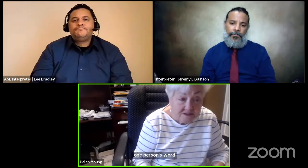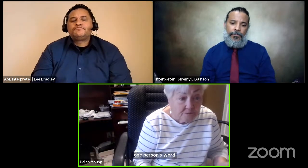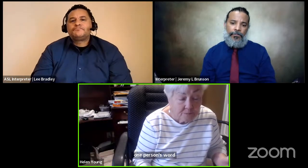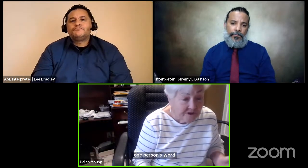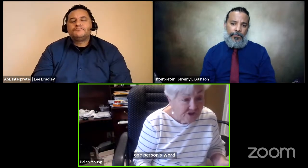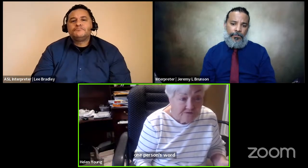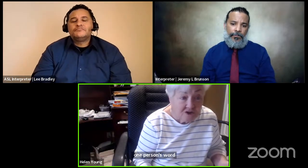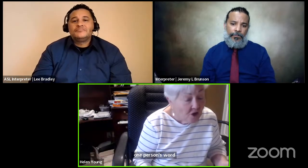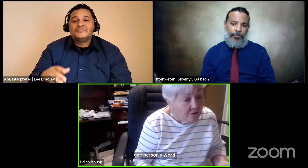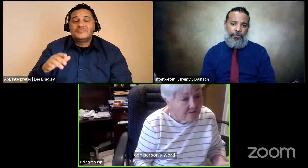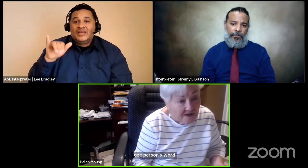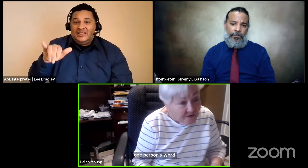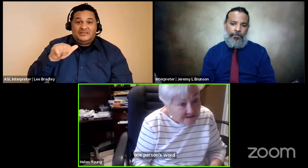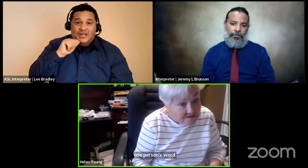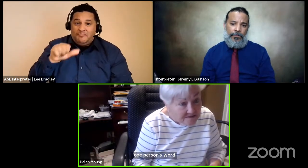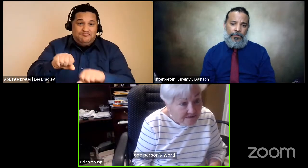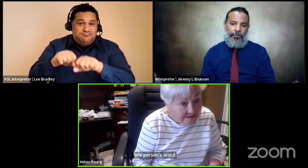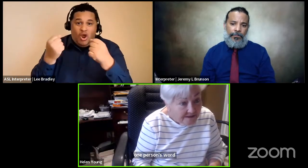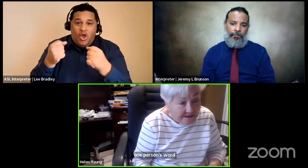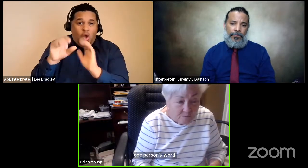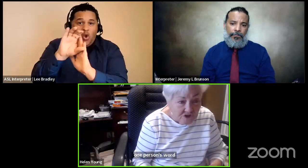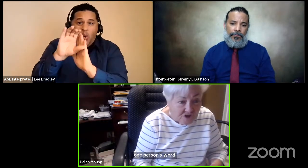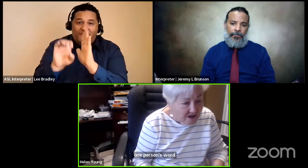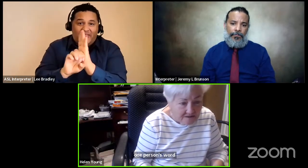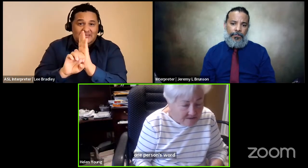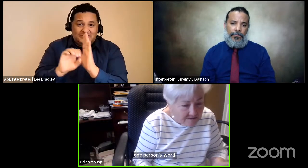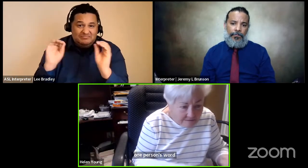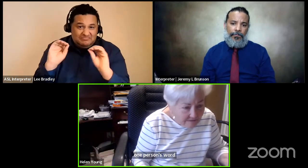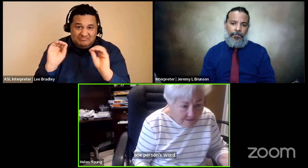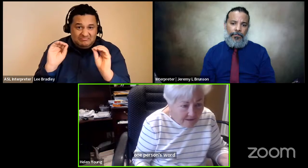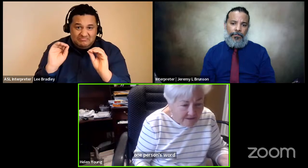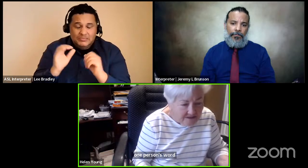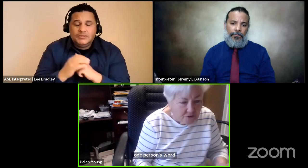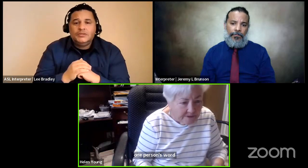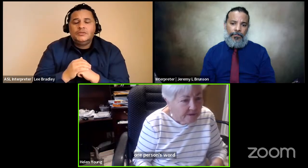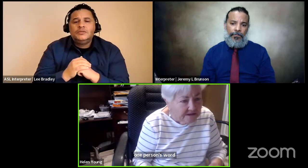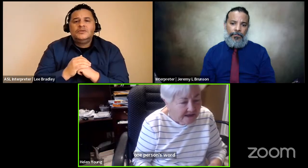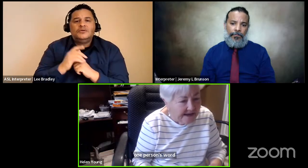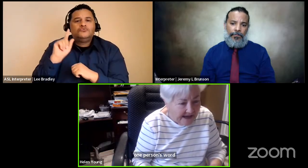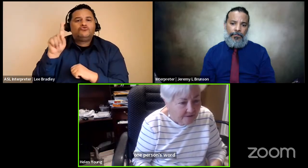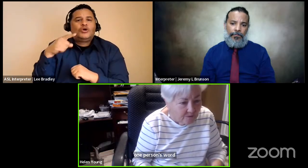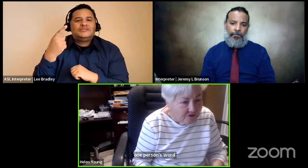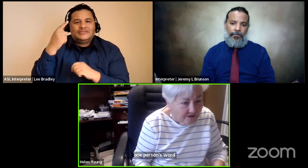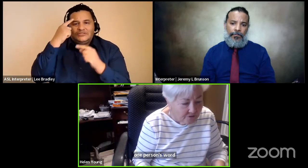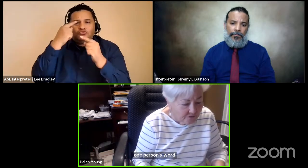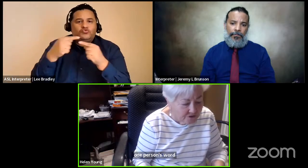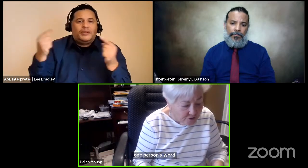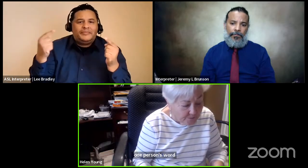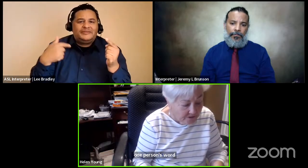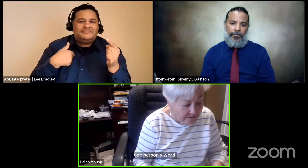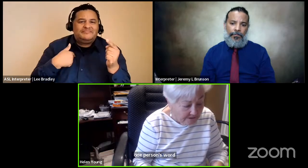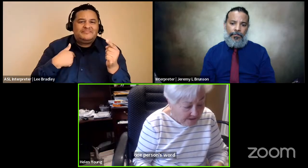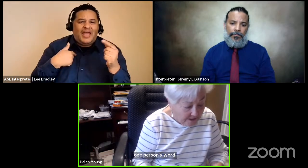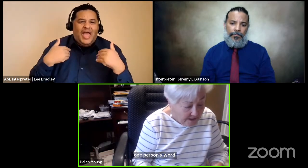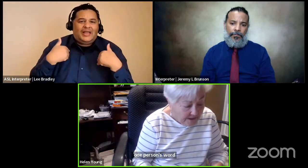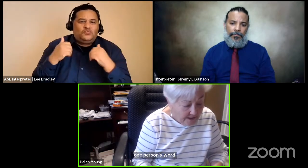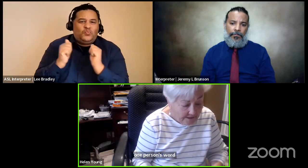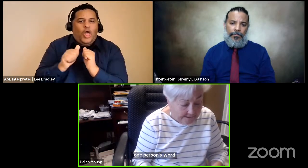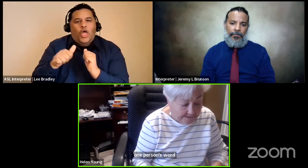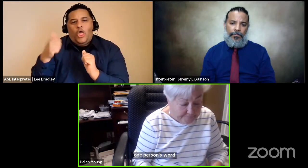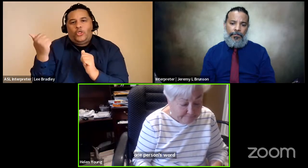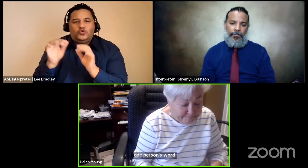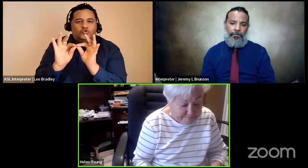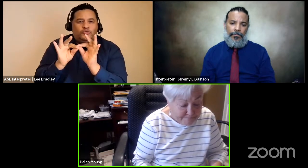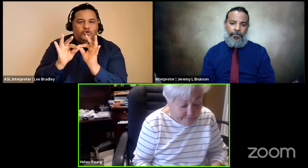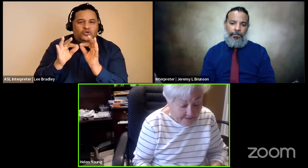it wasn't a breach of the code of ethics. It was just a disagreement that I had with another interpreter.